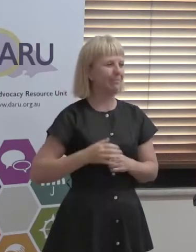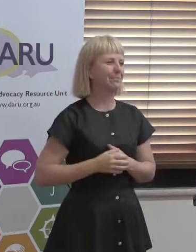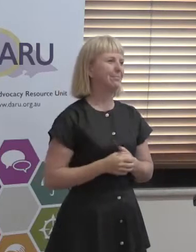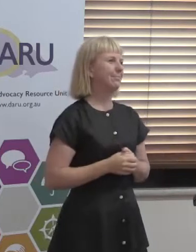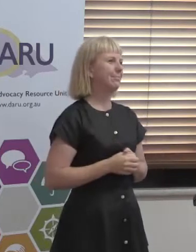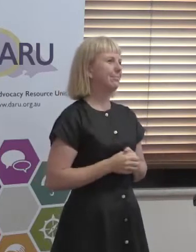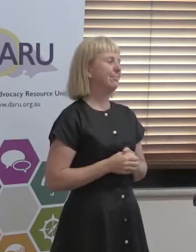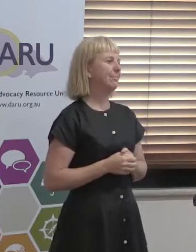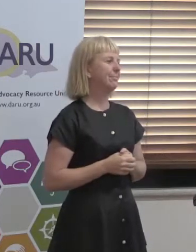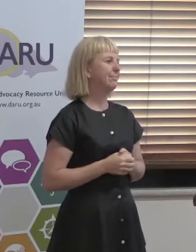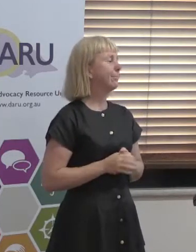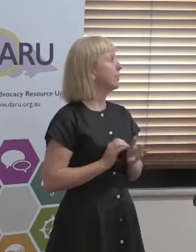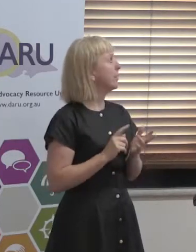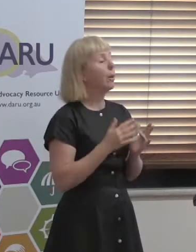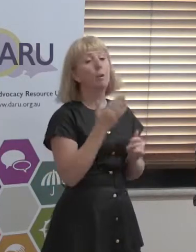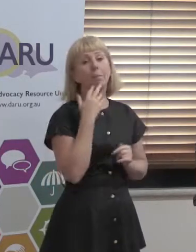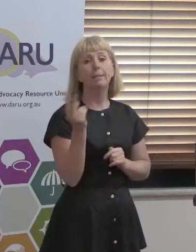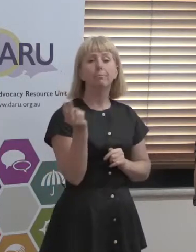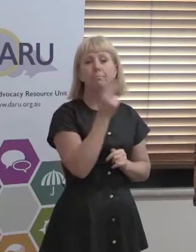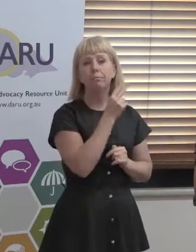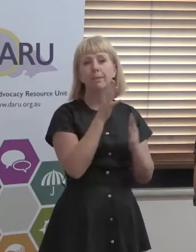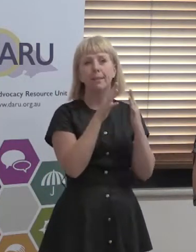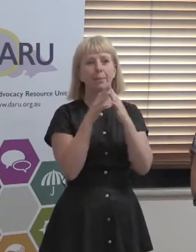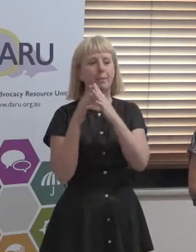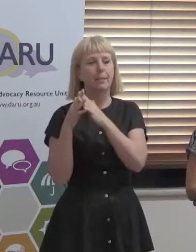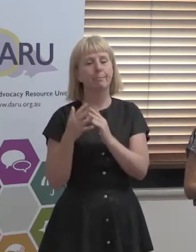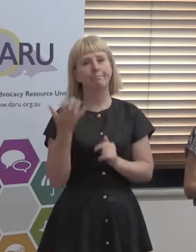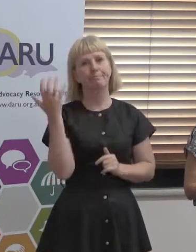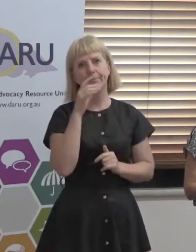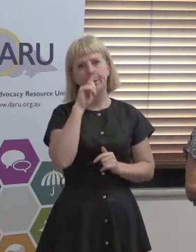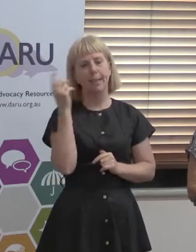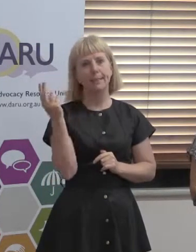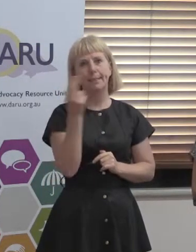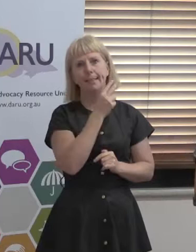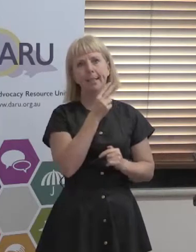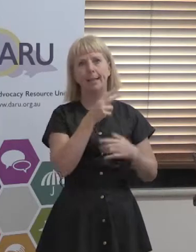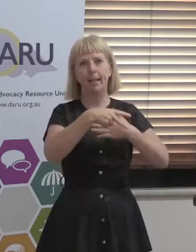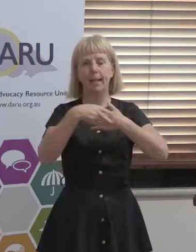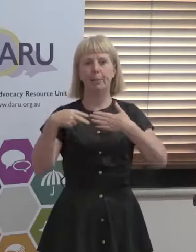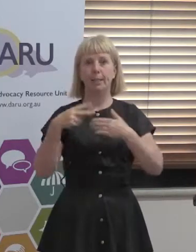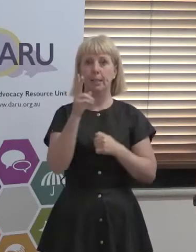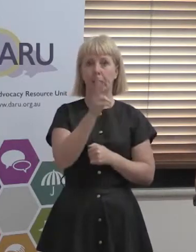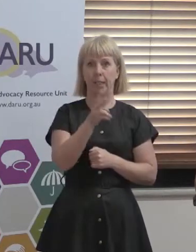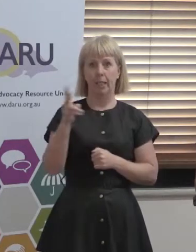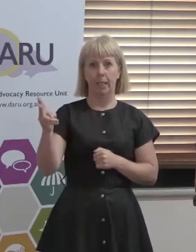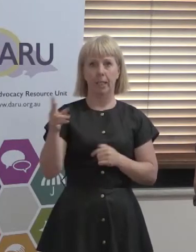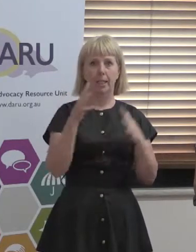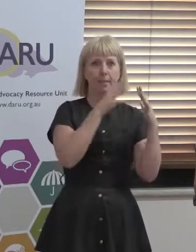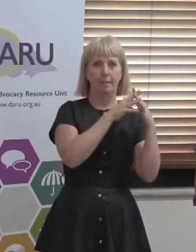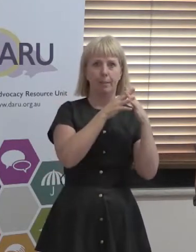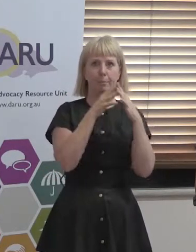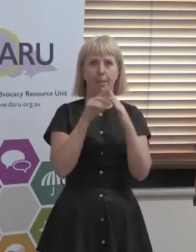Yeah, so please check it out. I'm sorry you can't see the web address. I'll just tell you again. It's all the W's